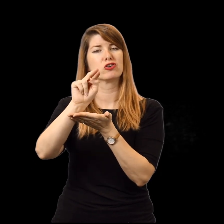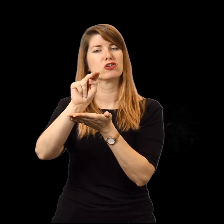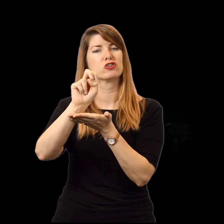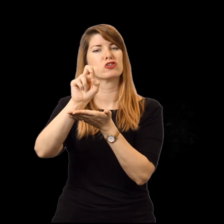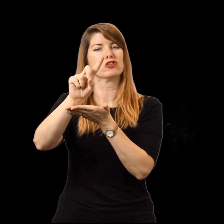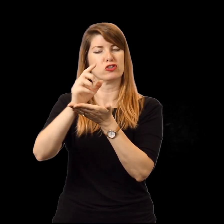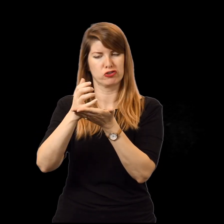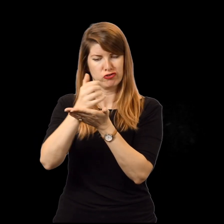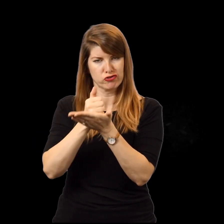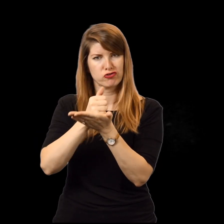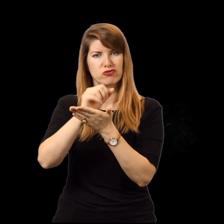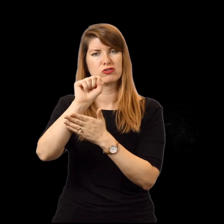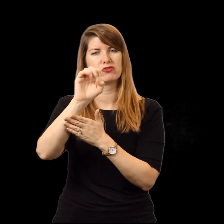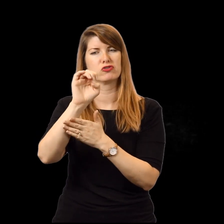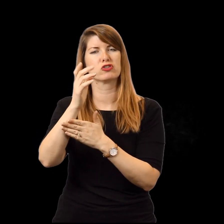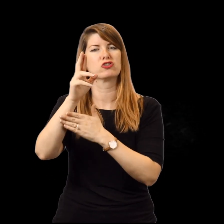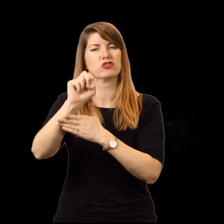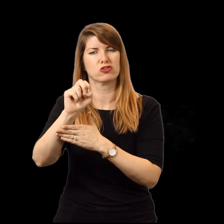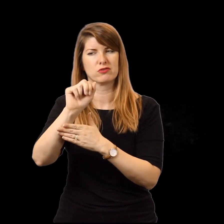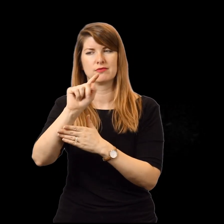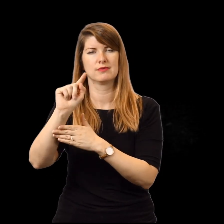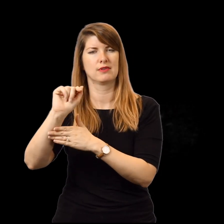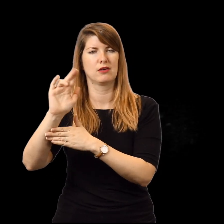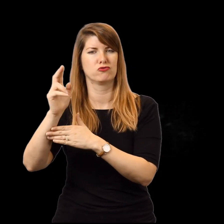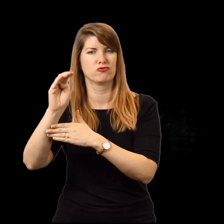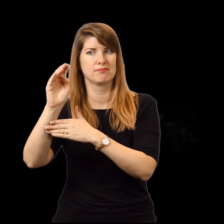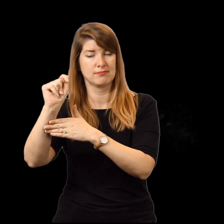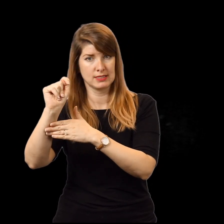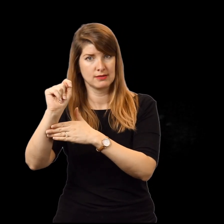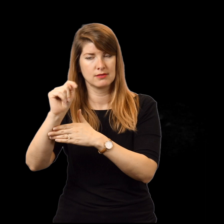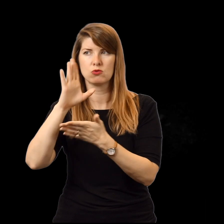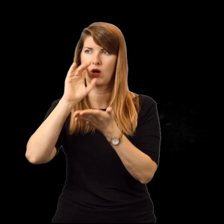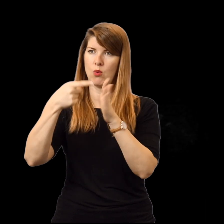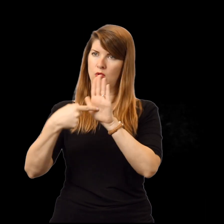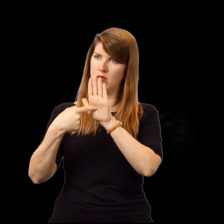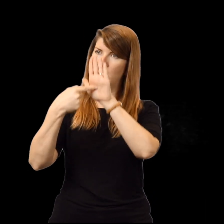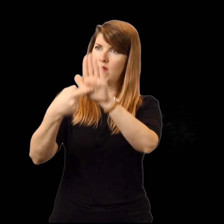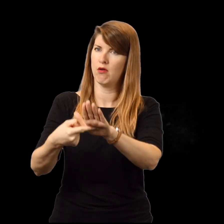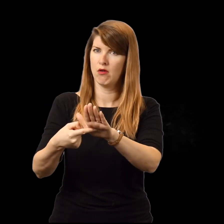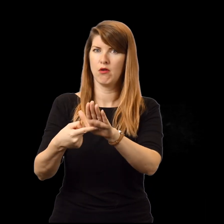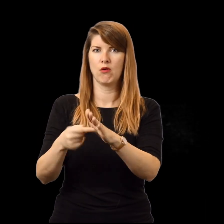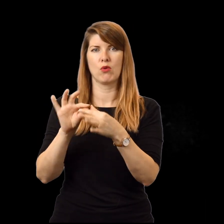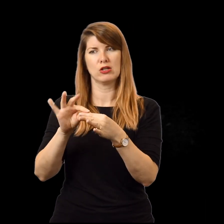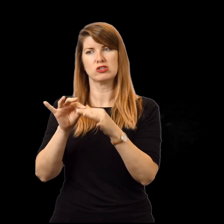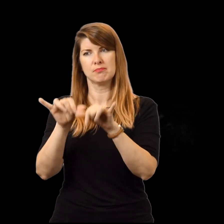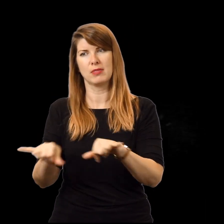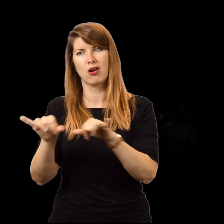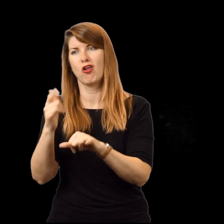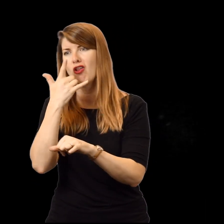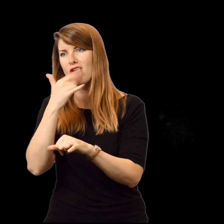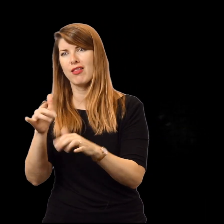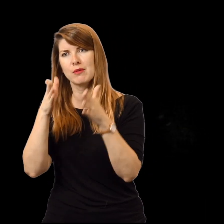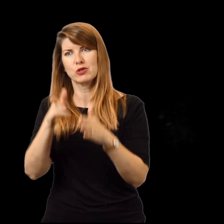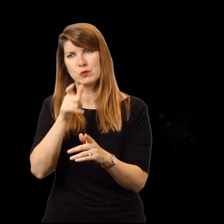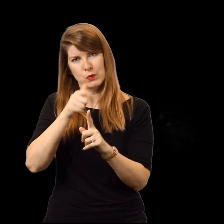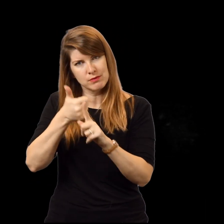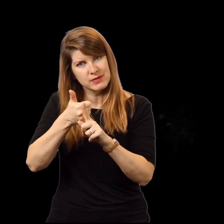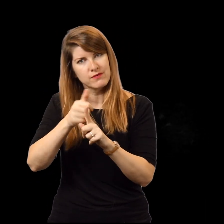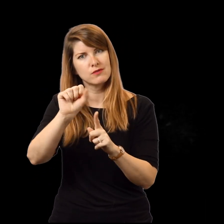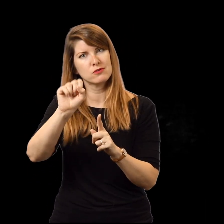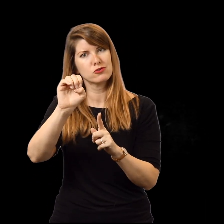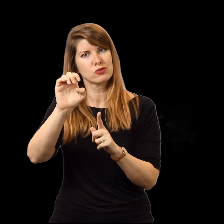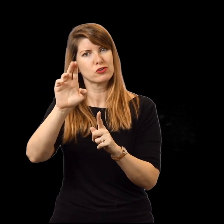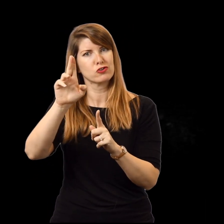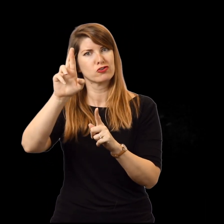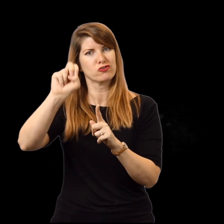secure attachment. And I will exhibit patterns of behavior and relationship patterns that look just like someone